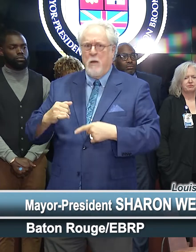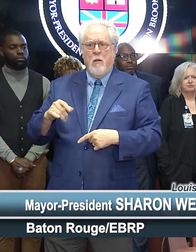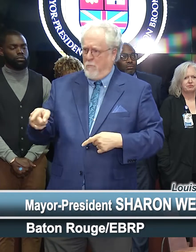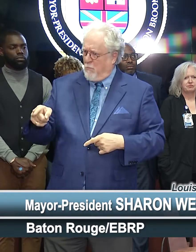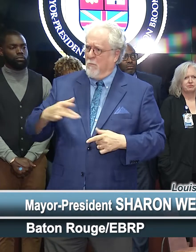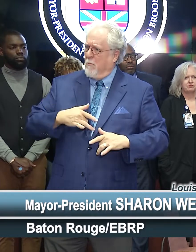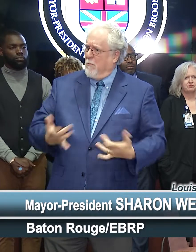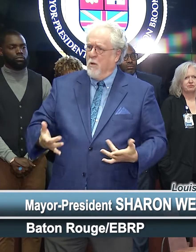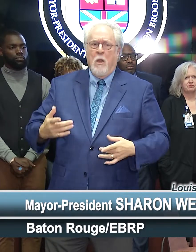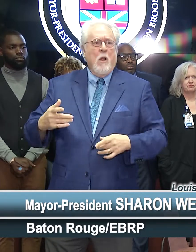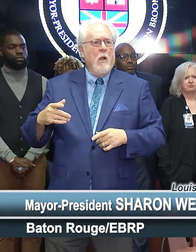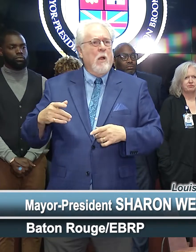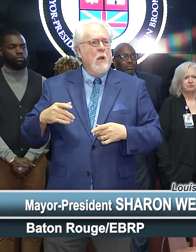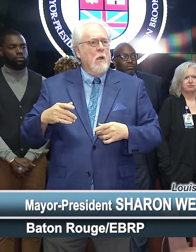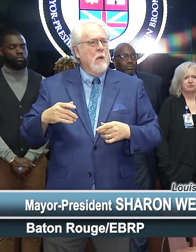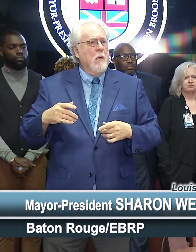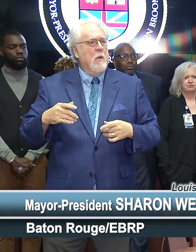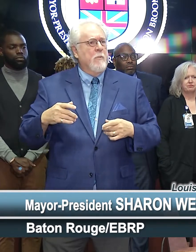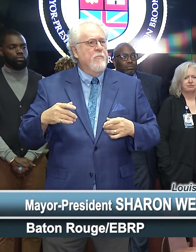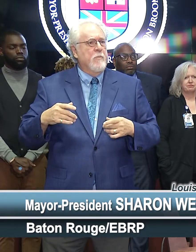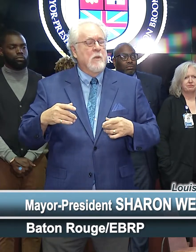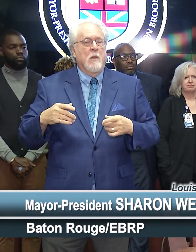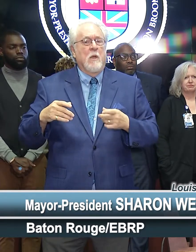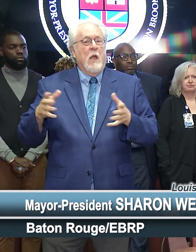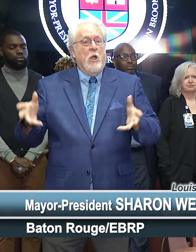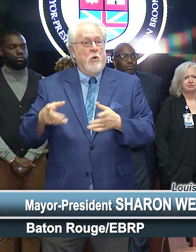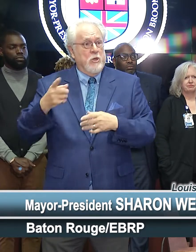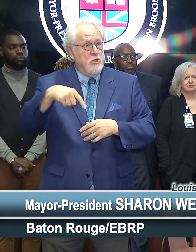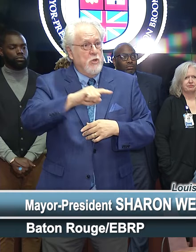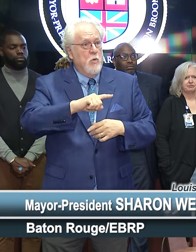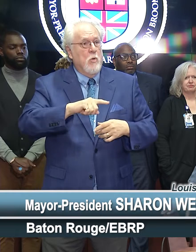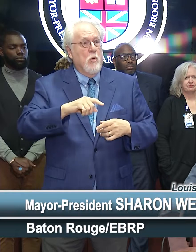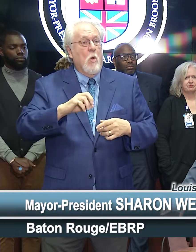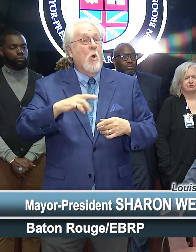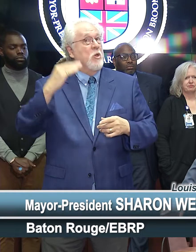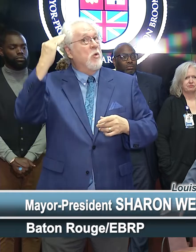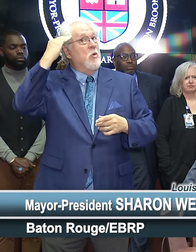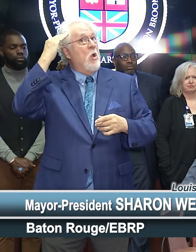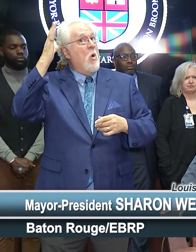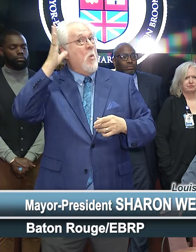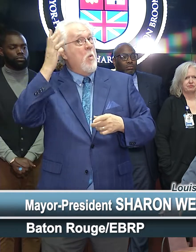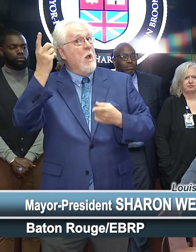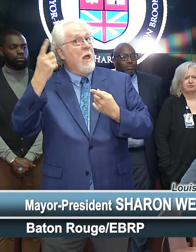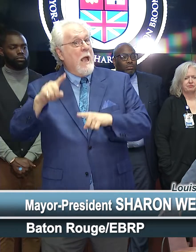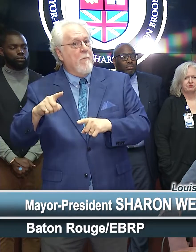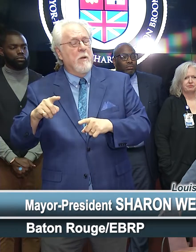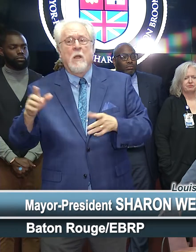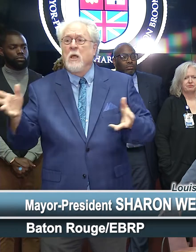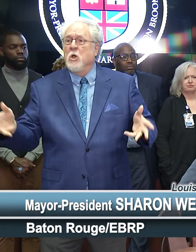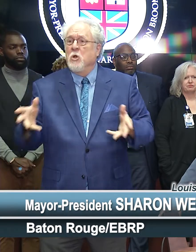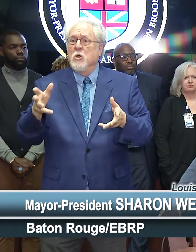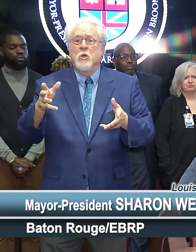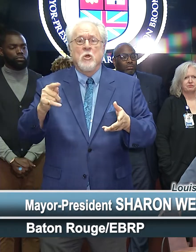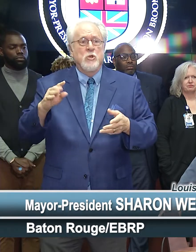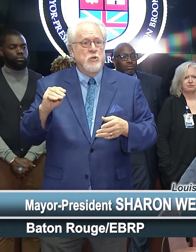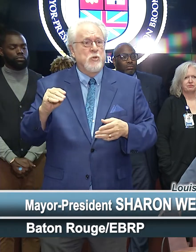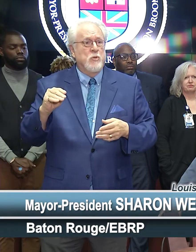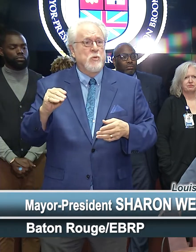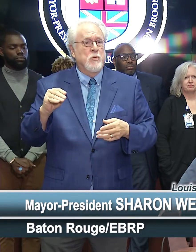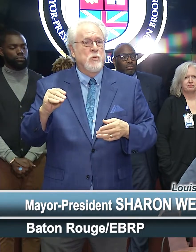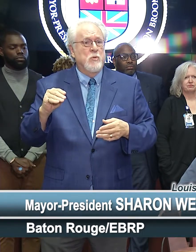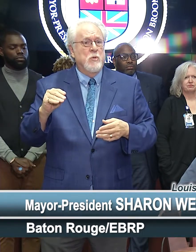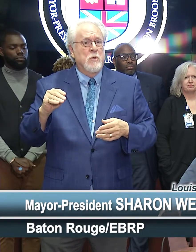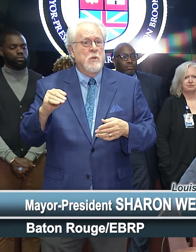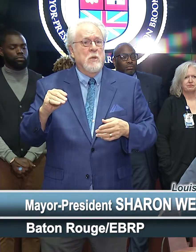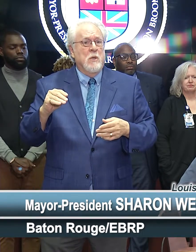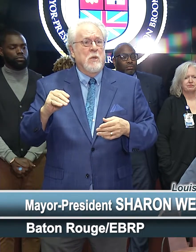going on, I would encourage you, or you know something like that emerging, I would encourage you to